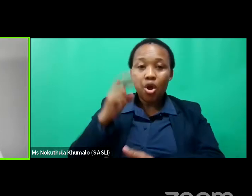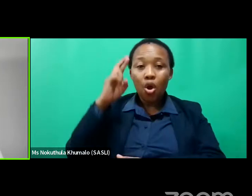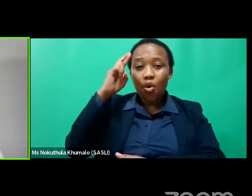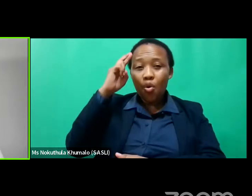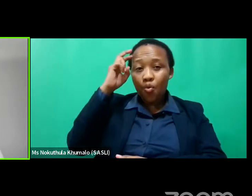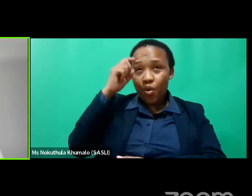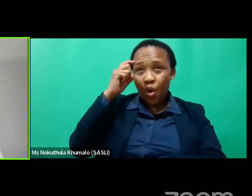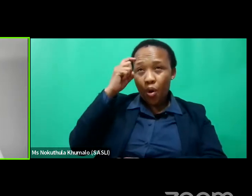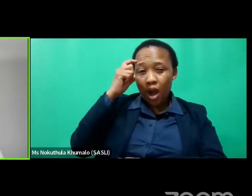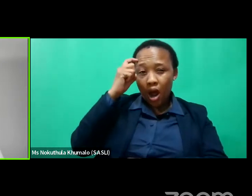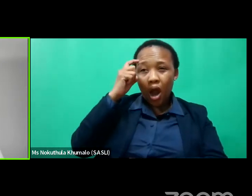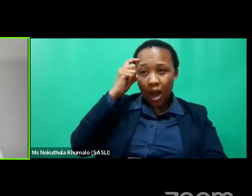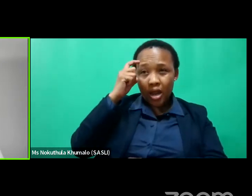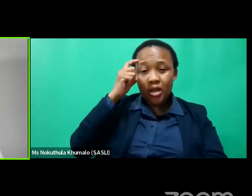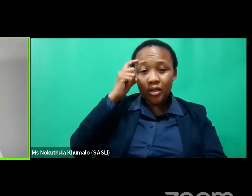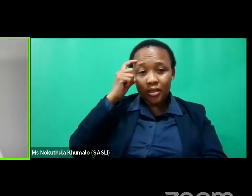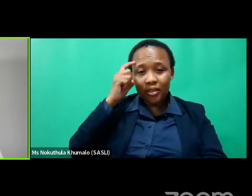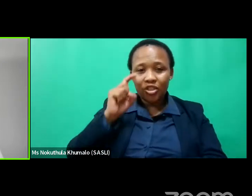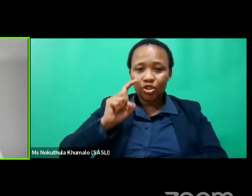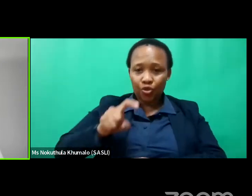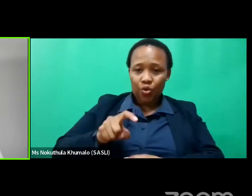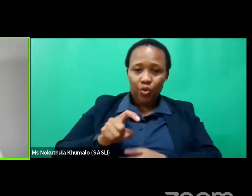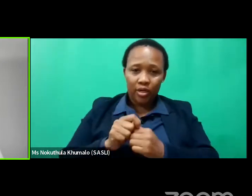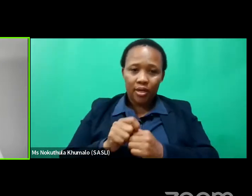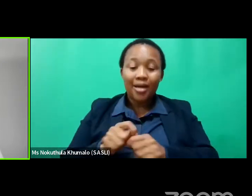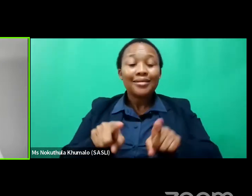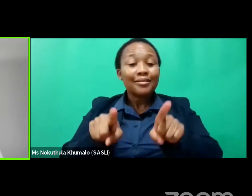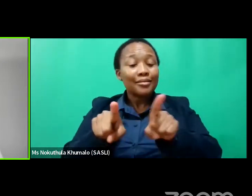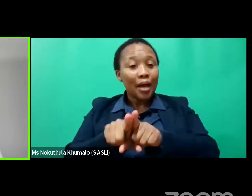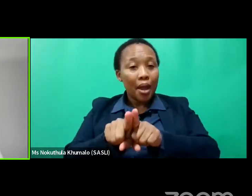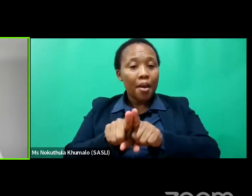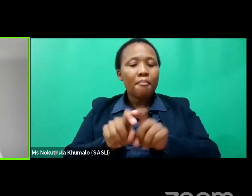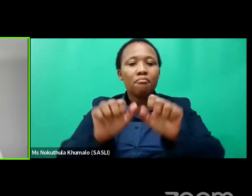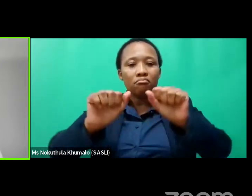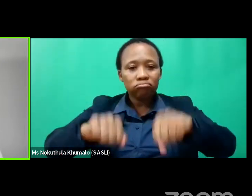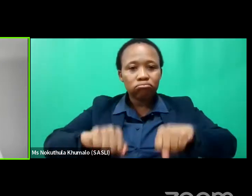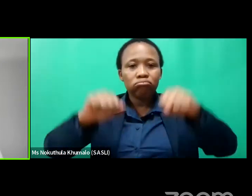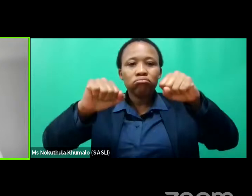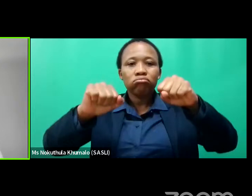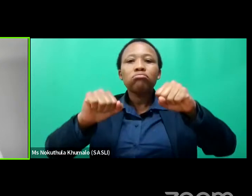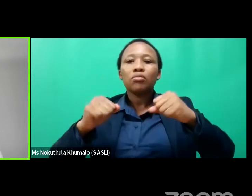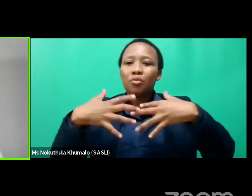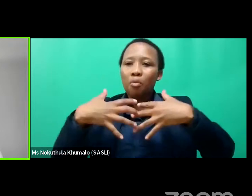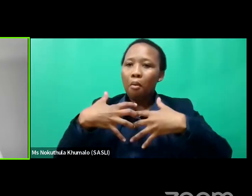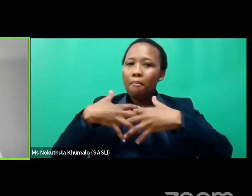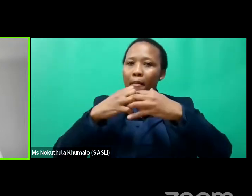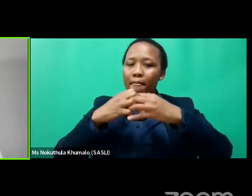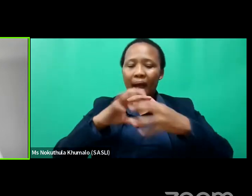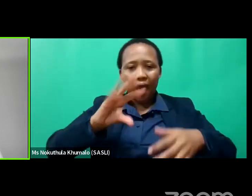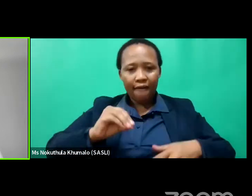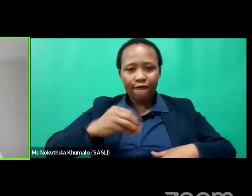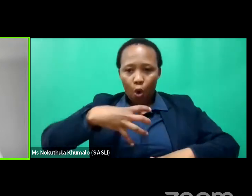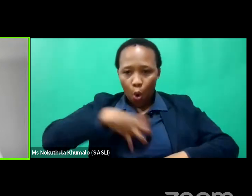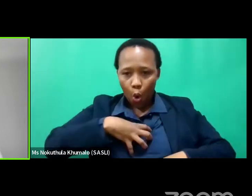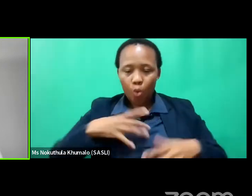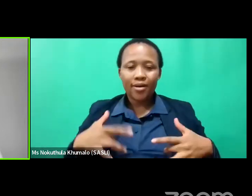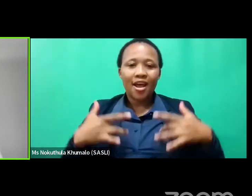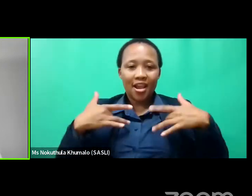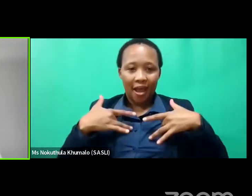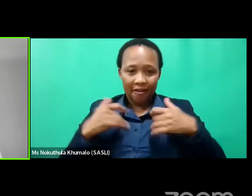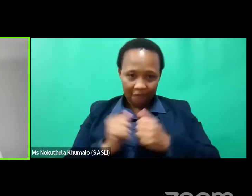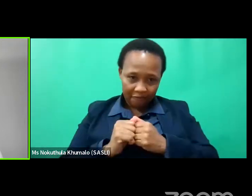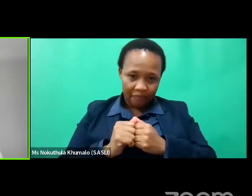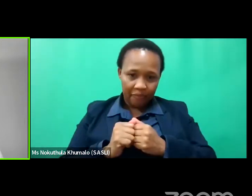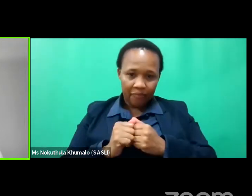workplace and be allowed to create a livelihood. A large body of knowledge is being created across the